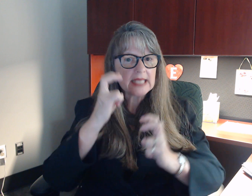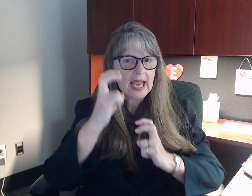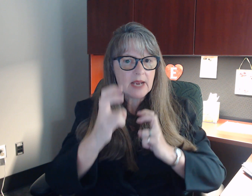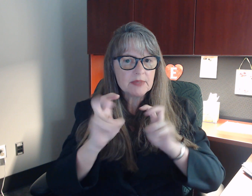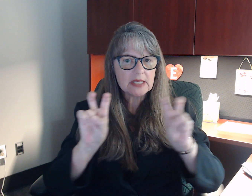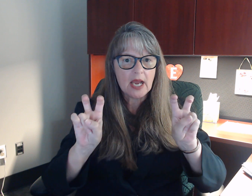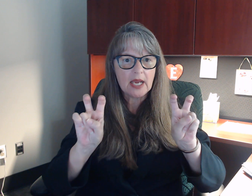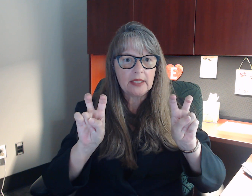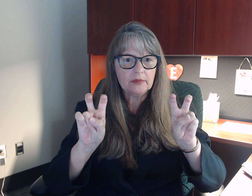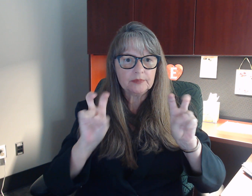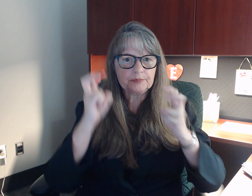same sign.